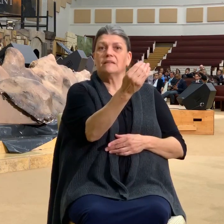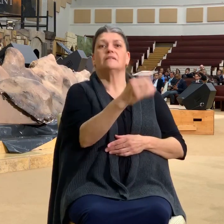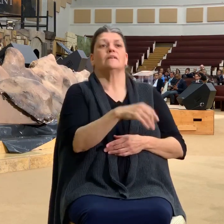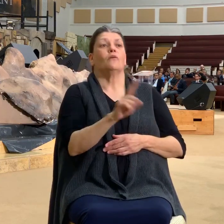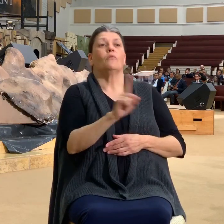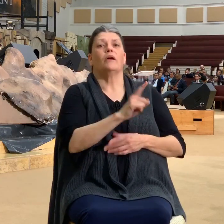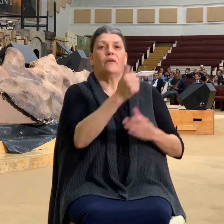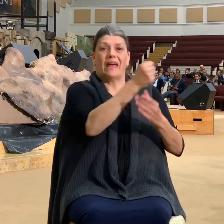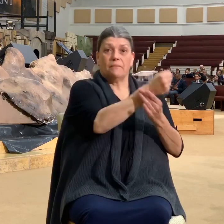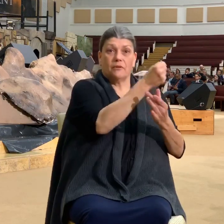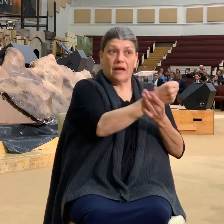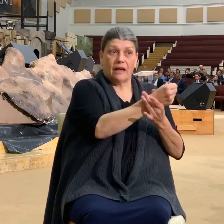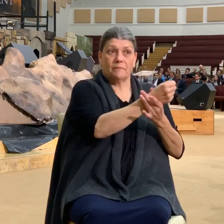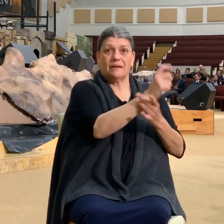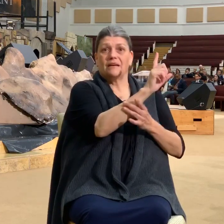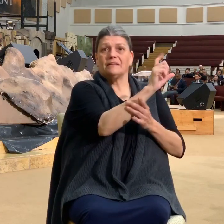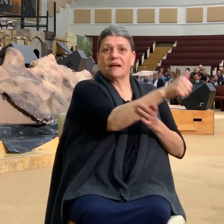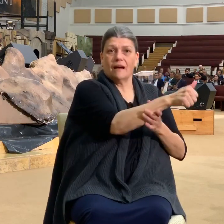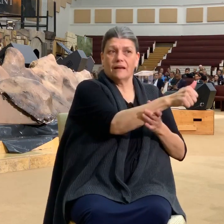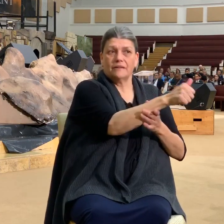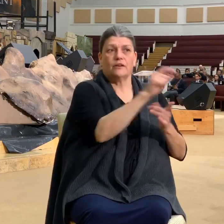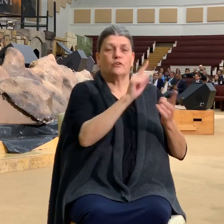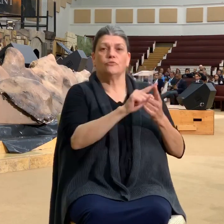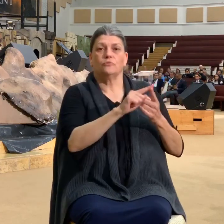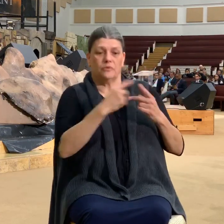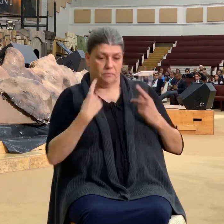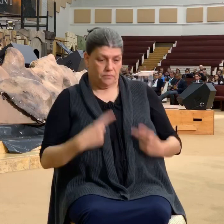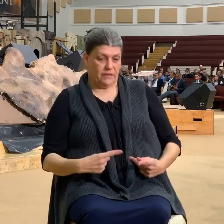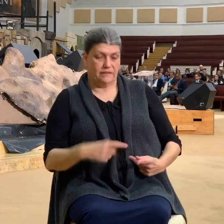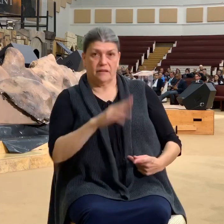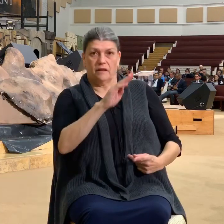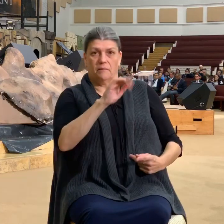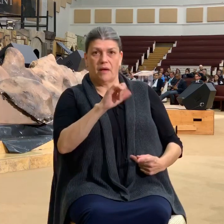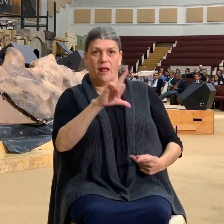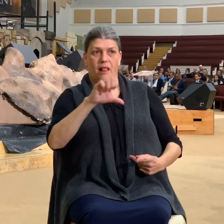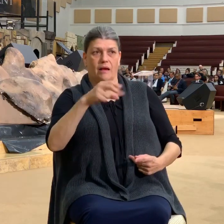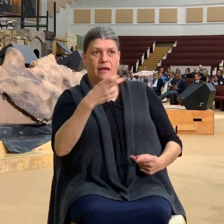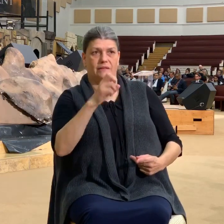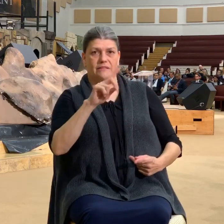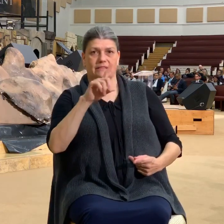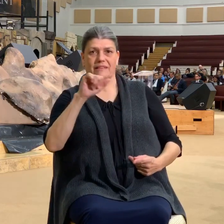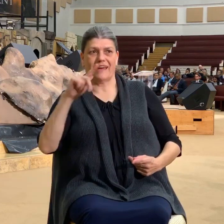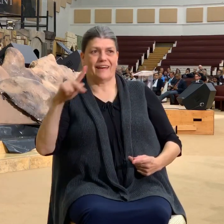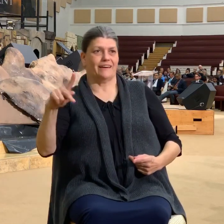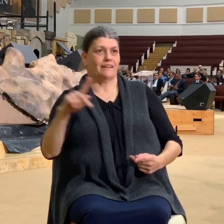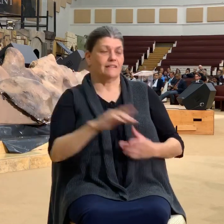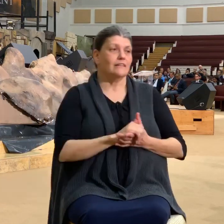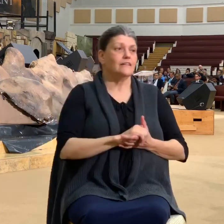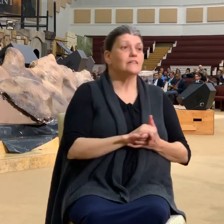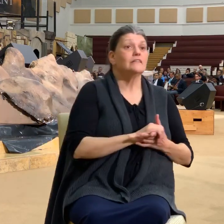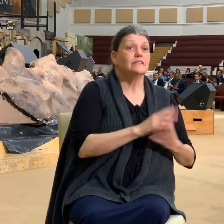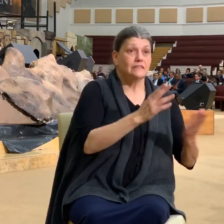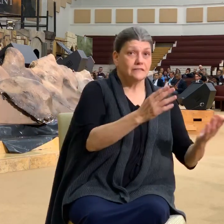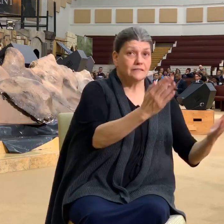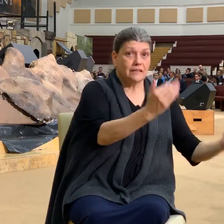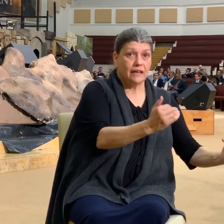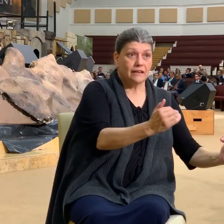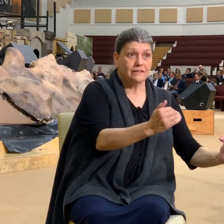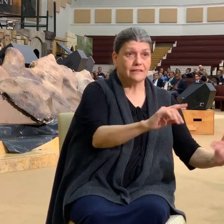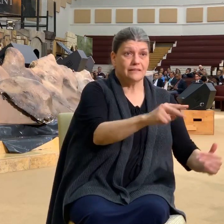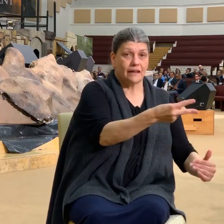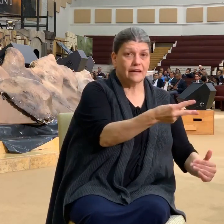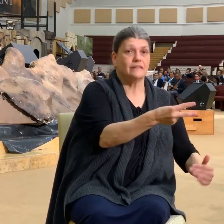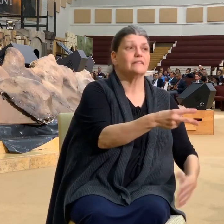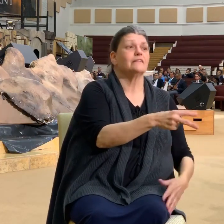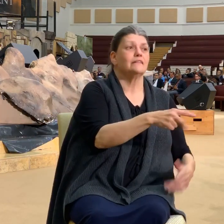to Melchizedek. This was way before the law. The second occasion where Word of God